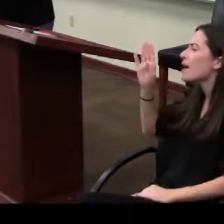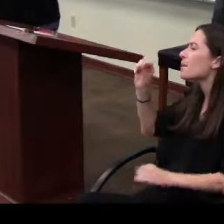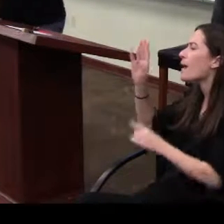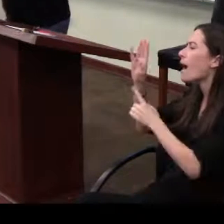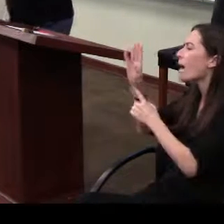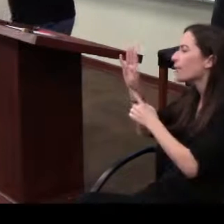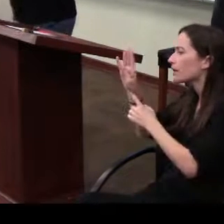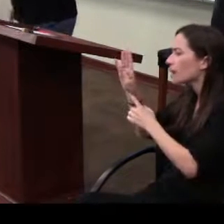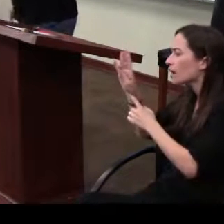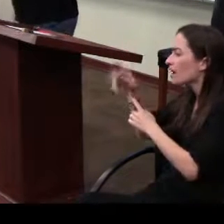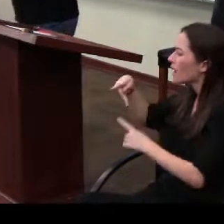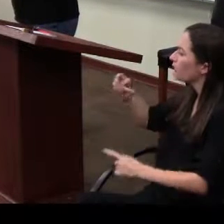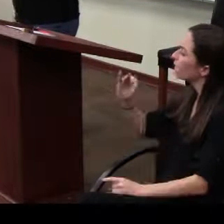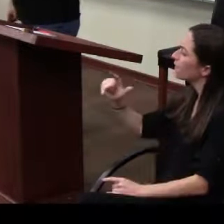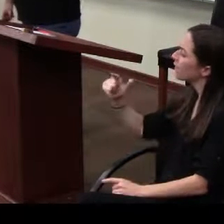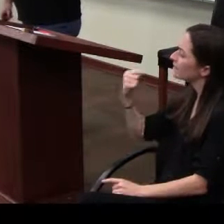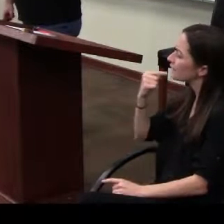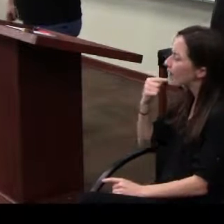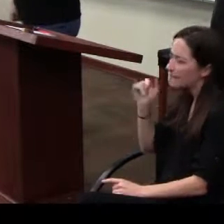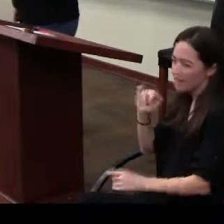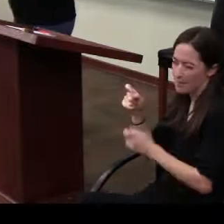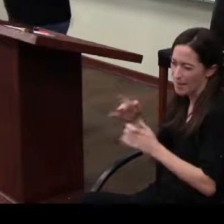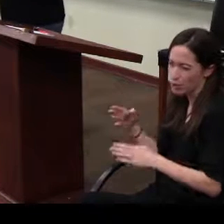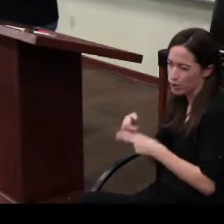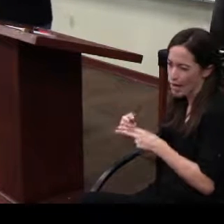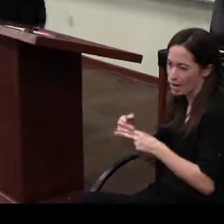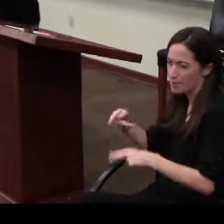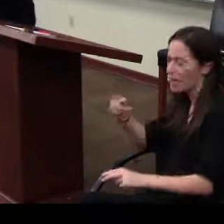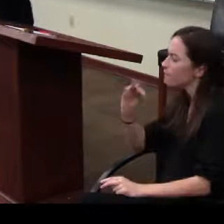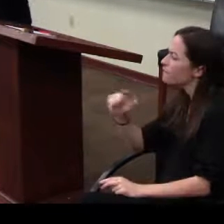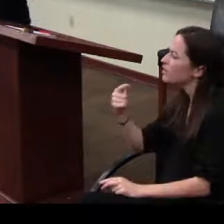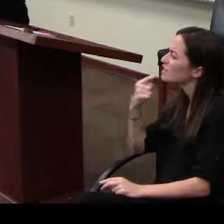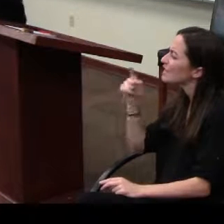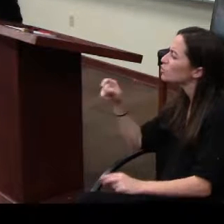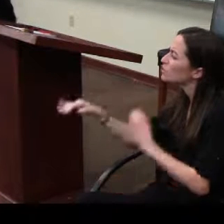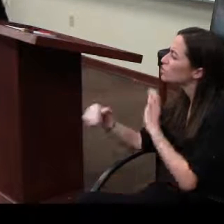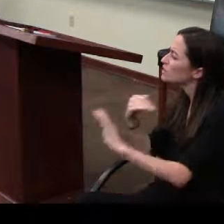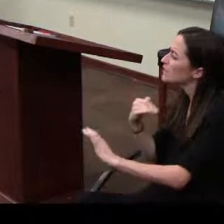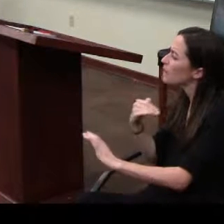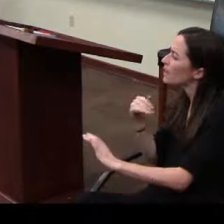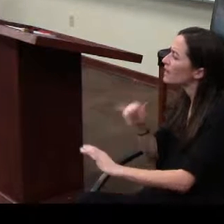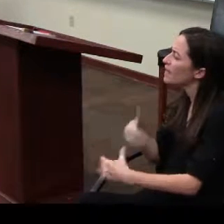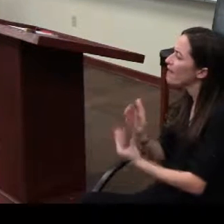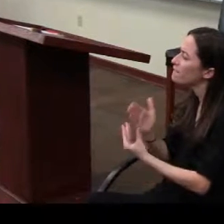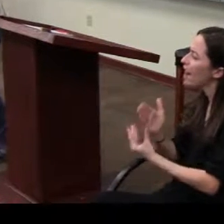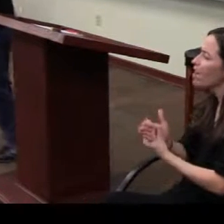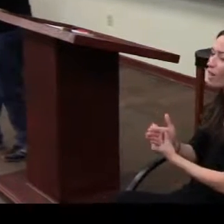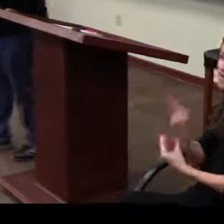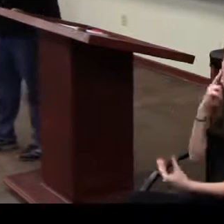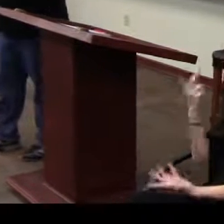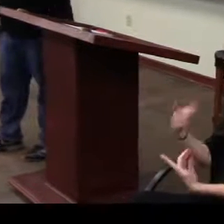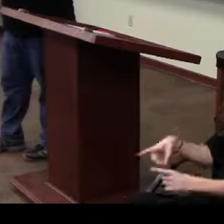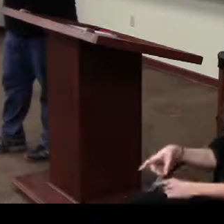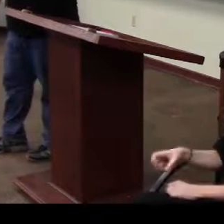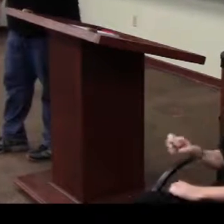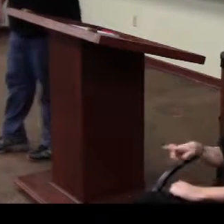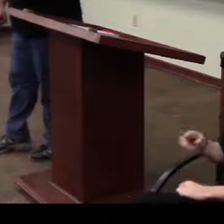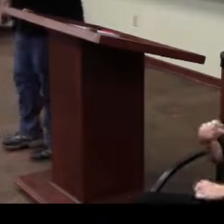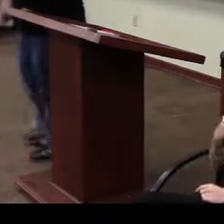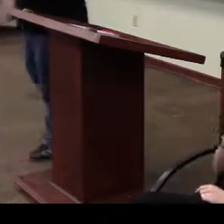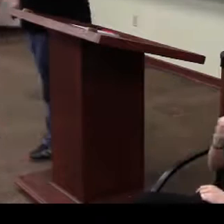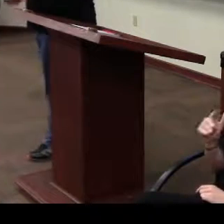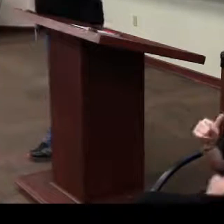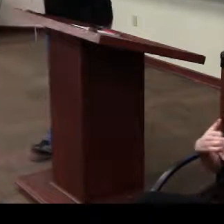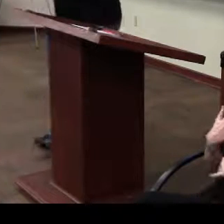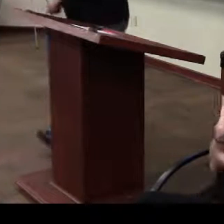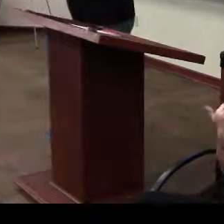name. Hey, Bob, Phil said you need to send me this file. Let me see what happens. Or Phil sent me this, wants you to look at this, because Phil